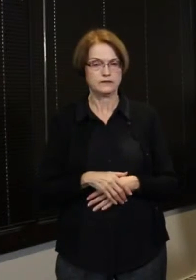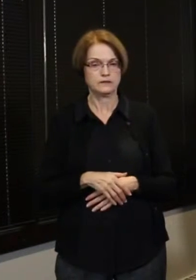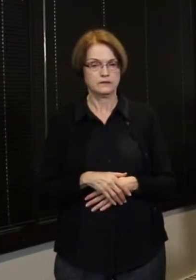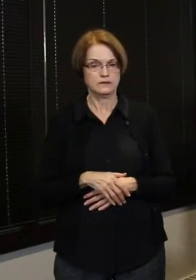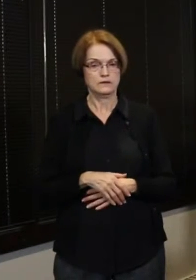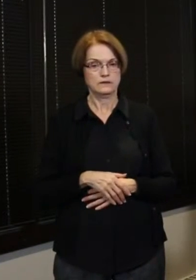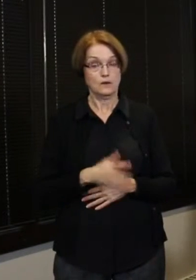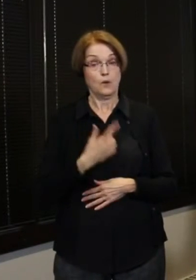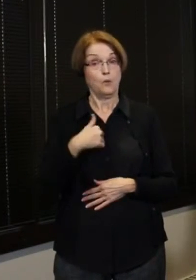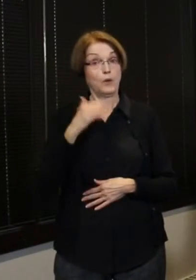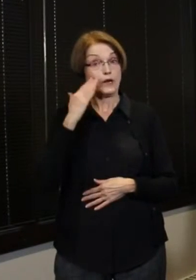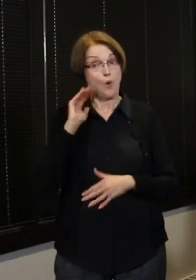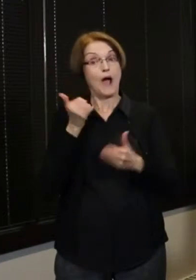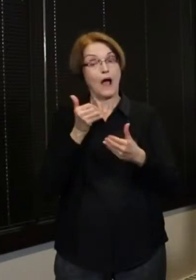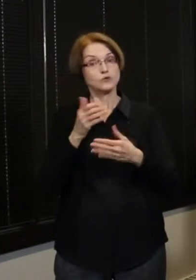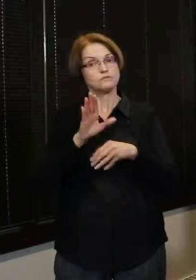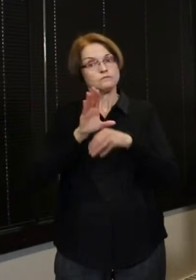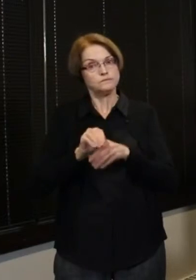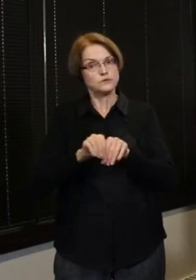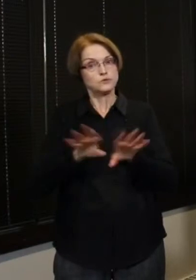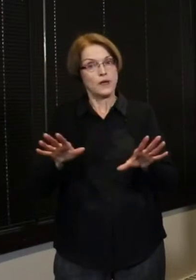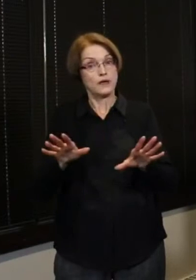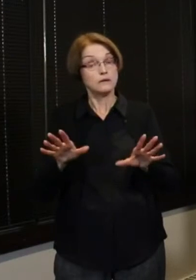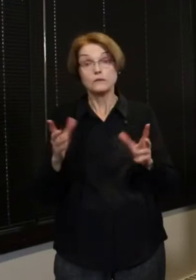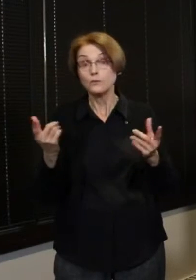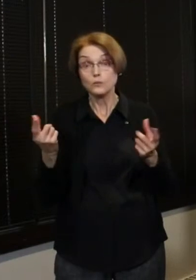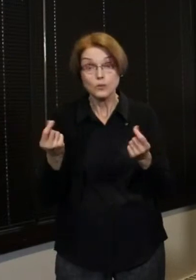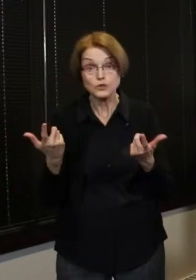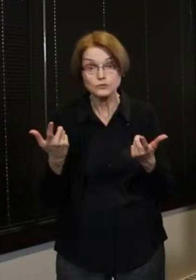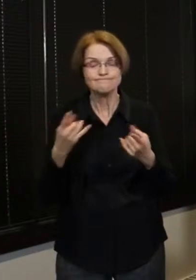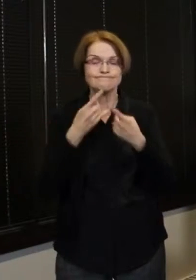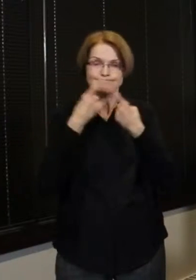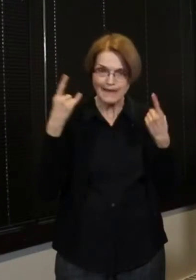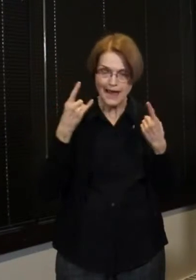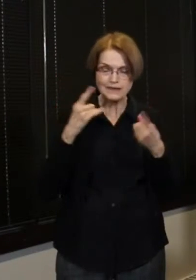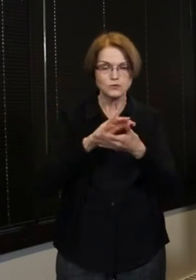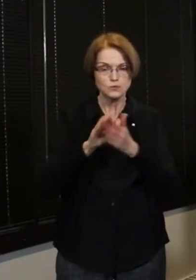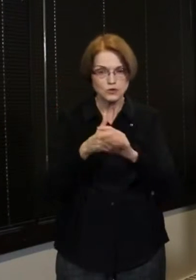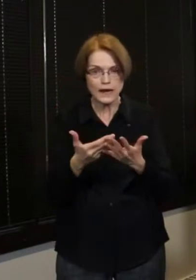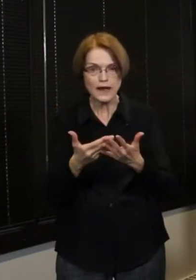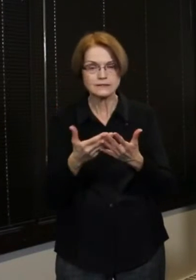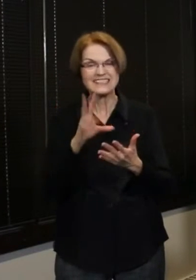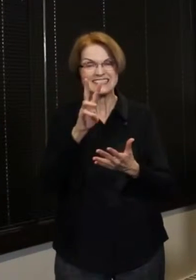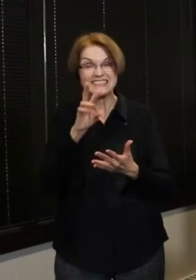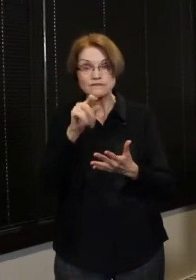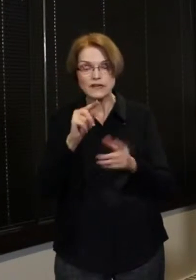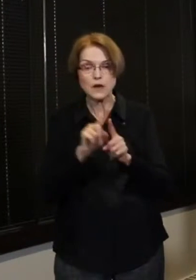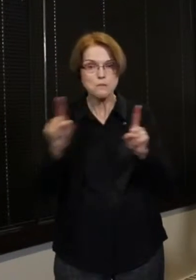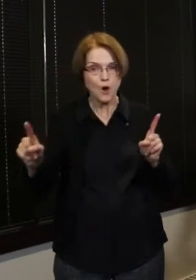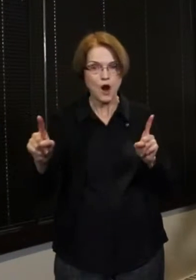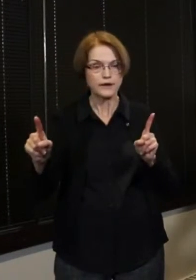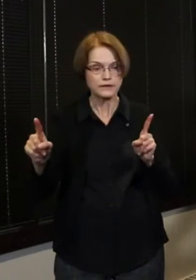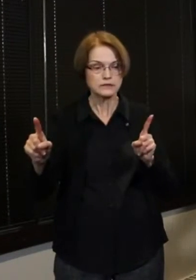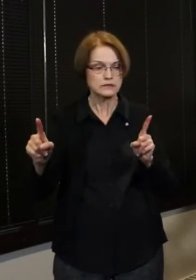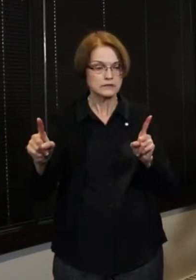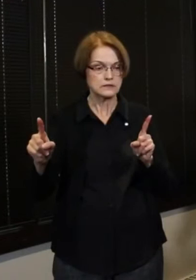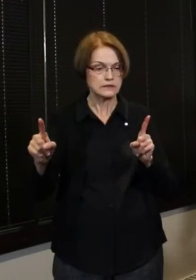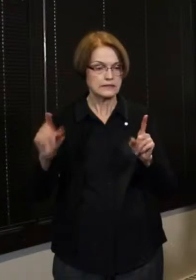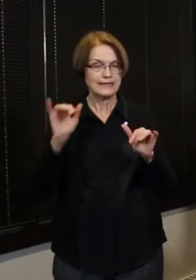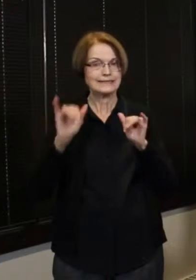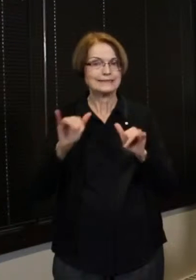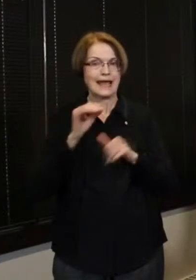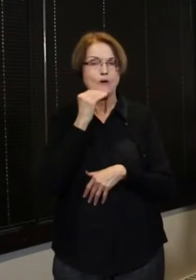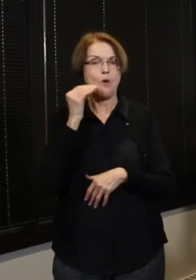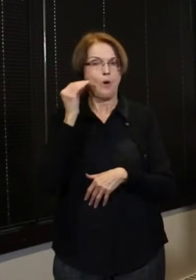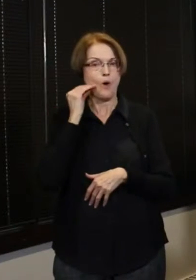need to do to stop the spread. Wear a mask, wash your hands, stay 6 feet apart, and stay home, especially